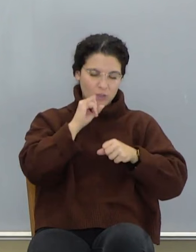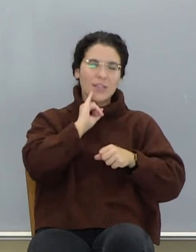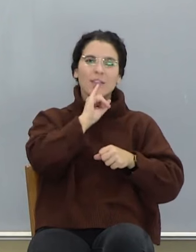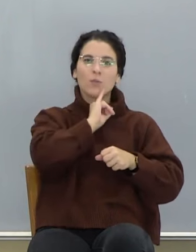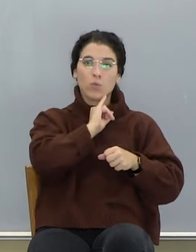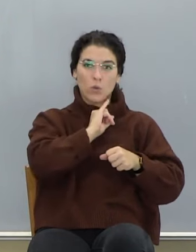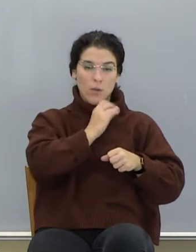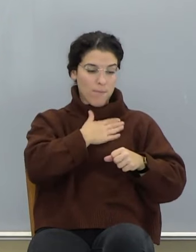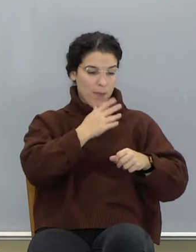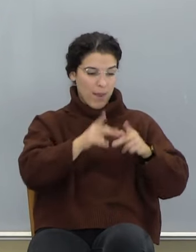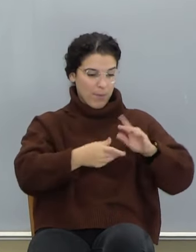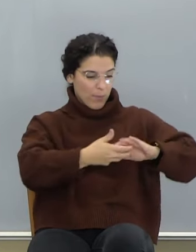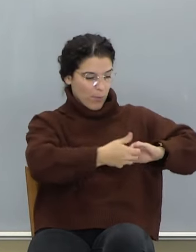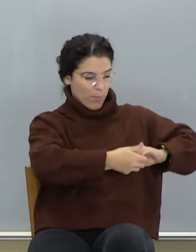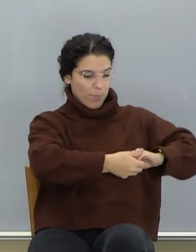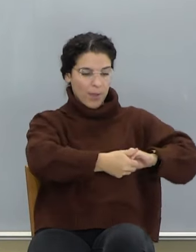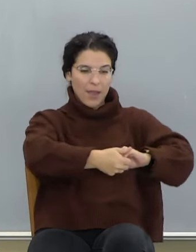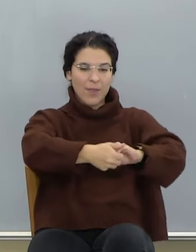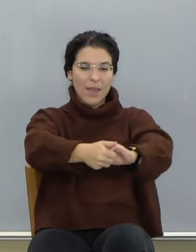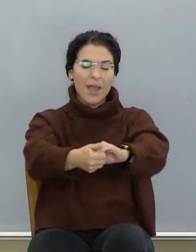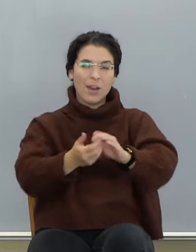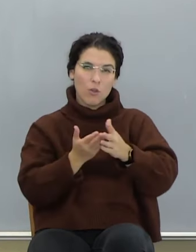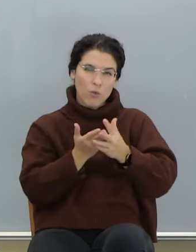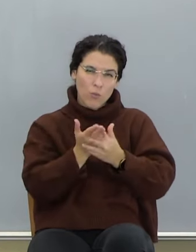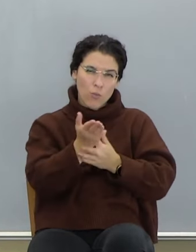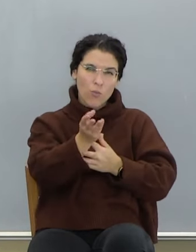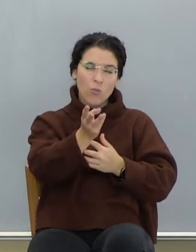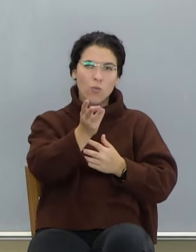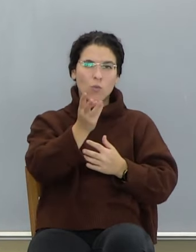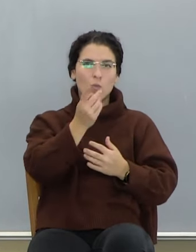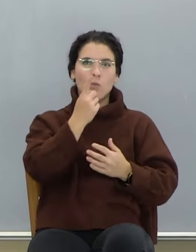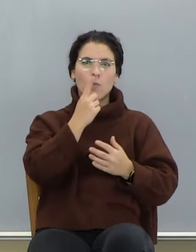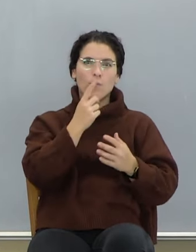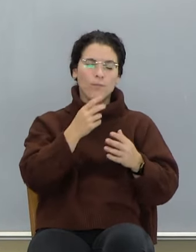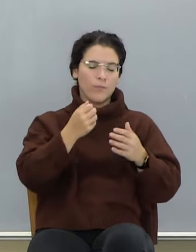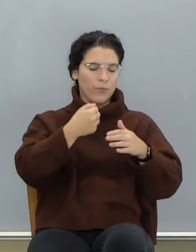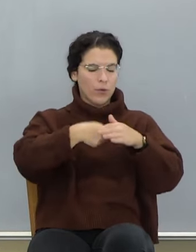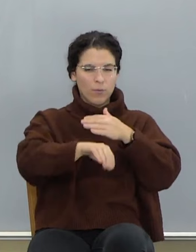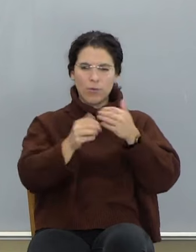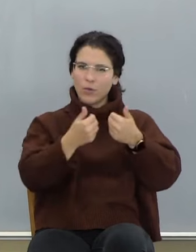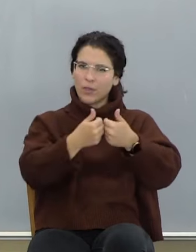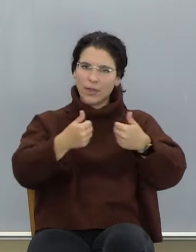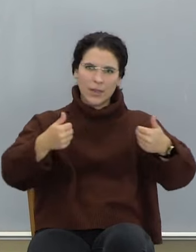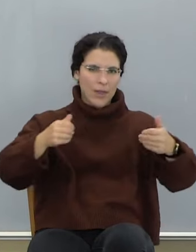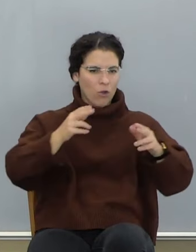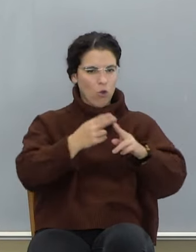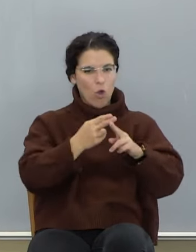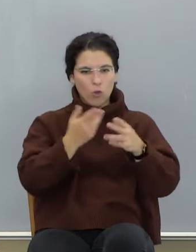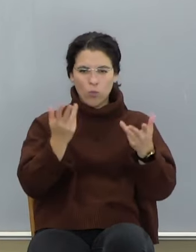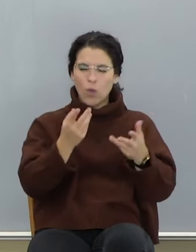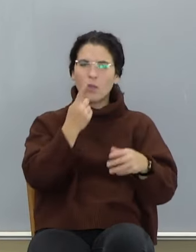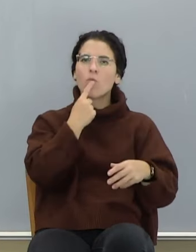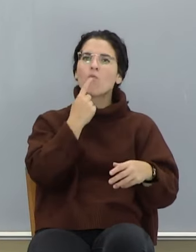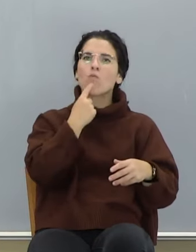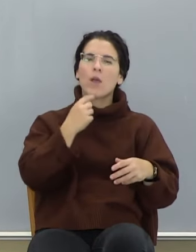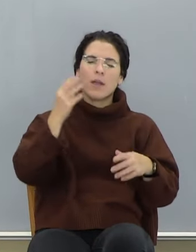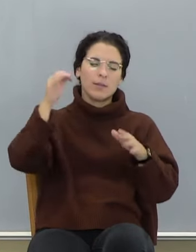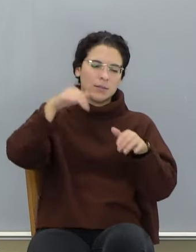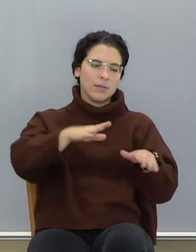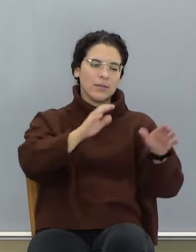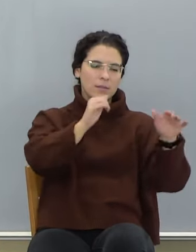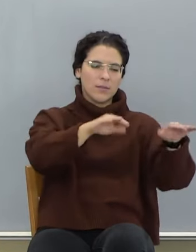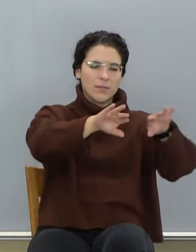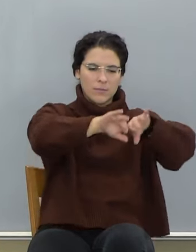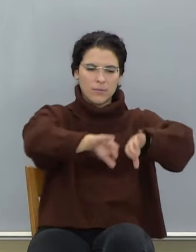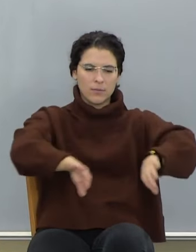hand. And he led them through the birth canal called the Red Sea. And God says in Deuteronomy chapter